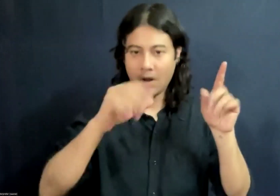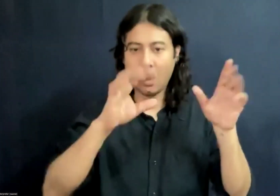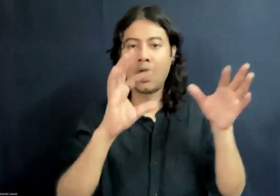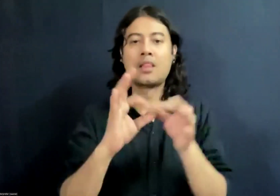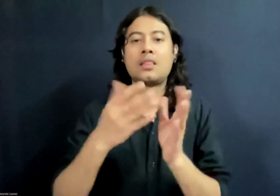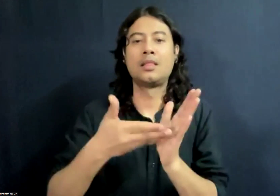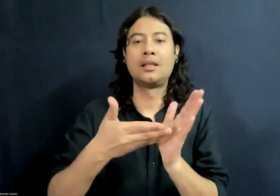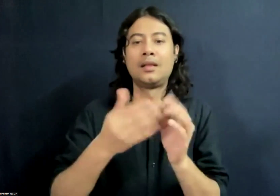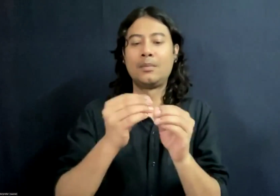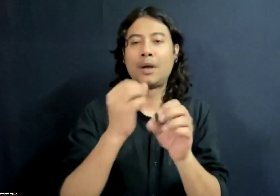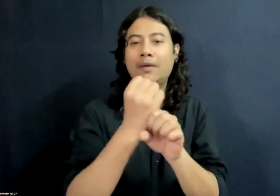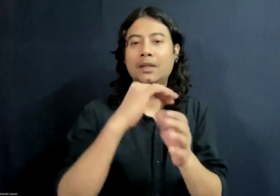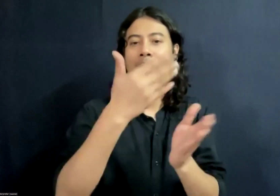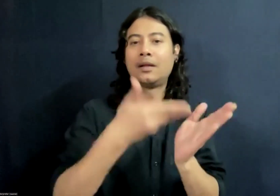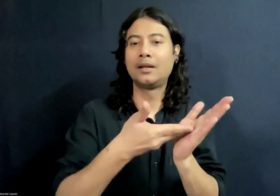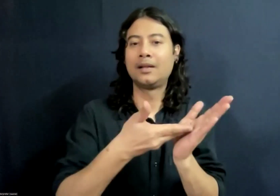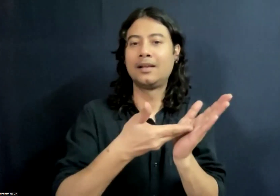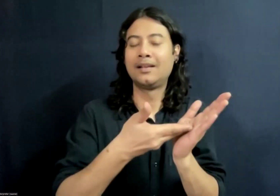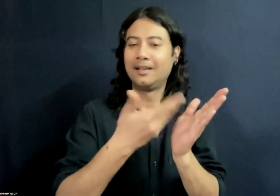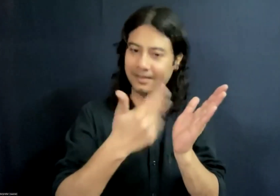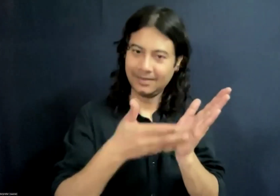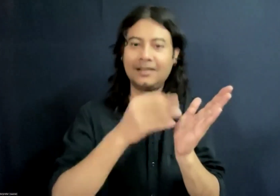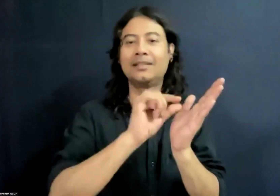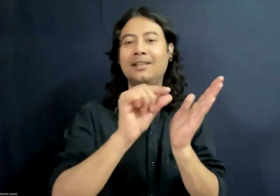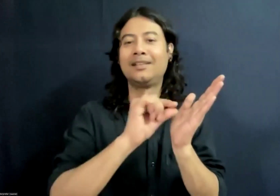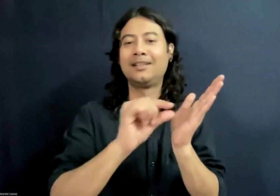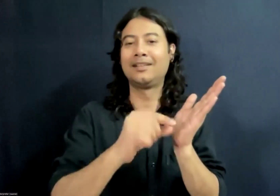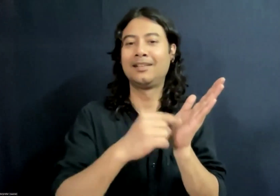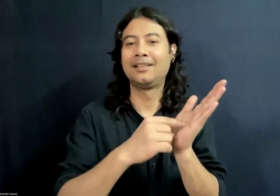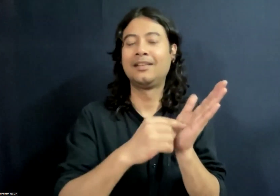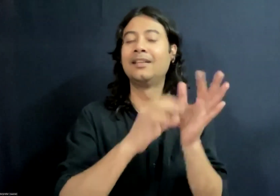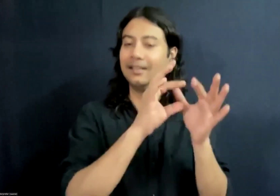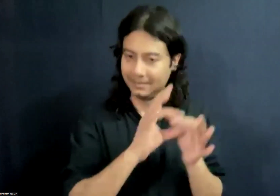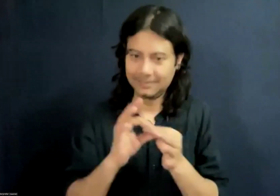Right? So let's begin with charity in the mode of goodness.